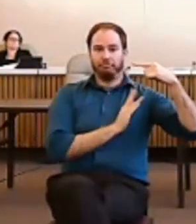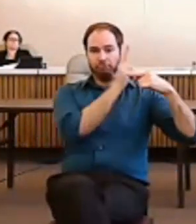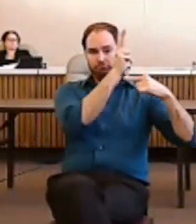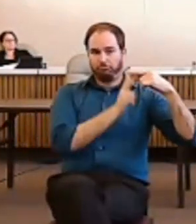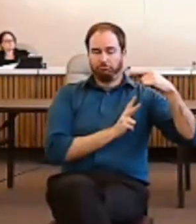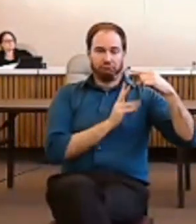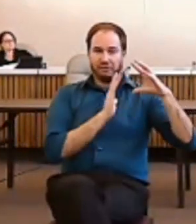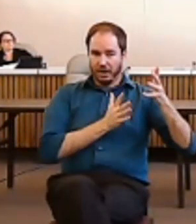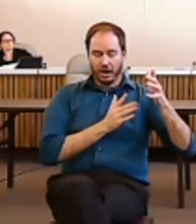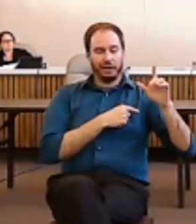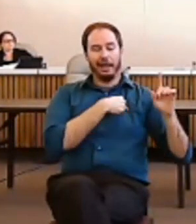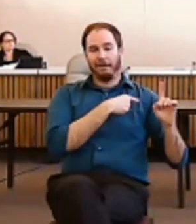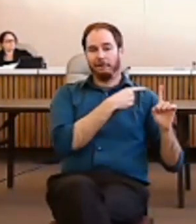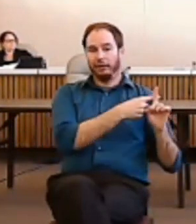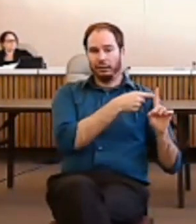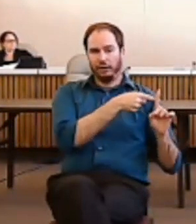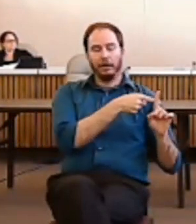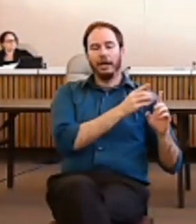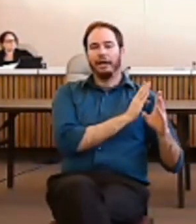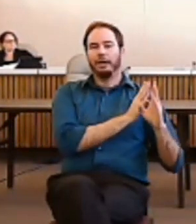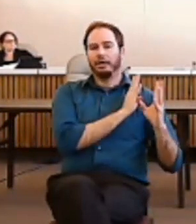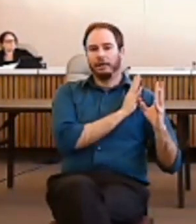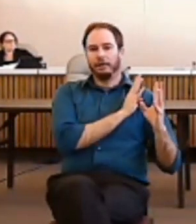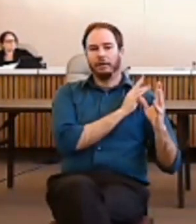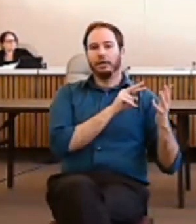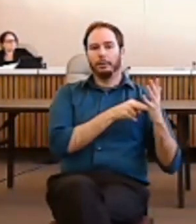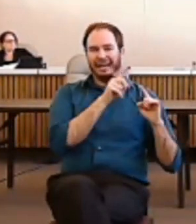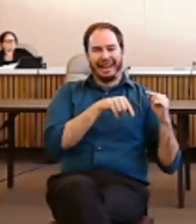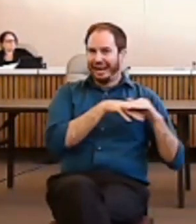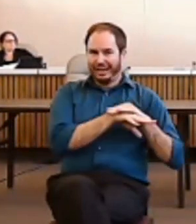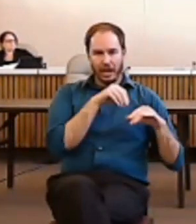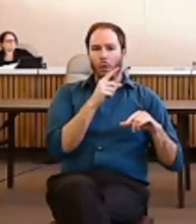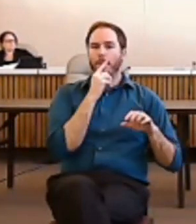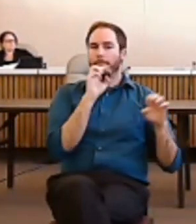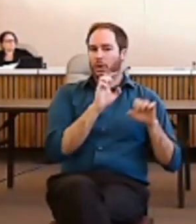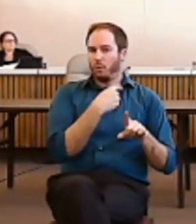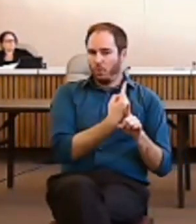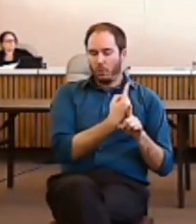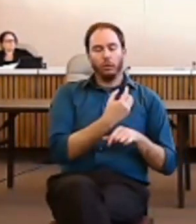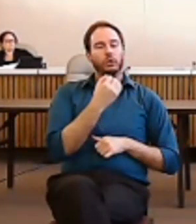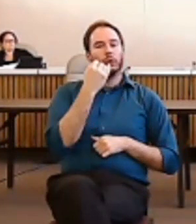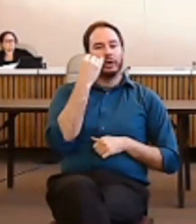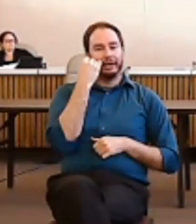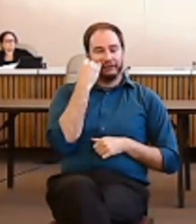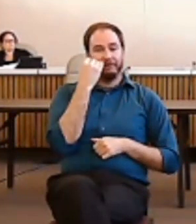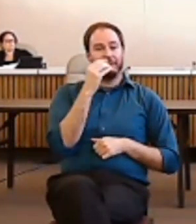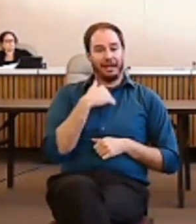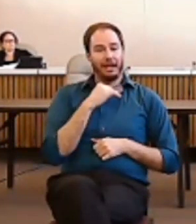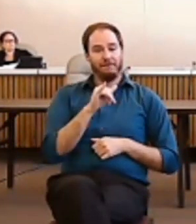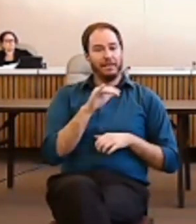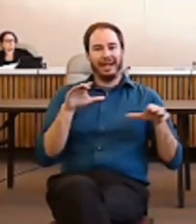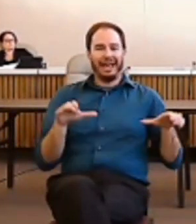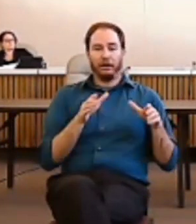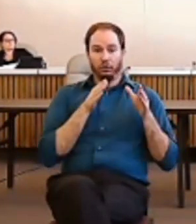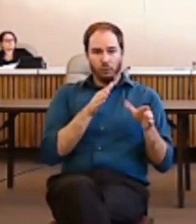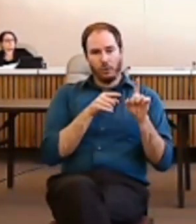Then what that does is that means any traffic. So if there's only one active, it would be the one on Middle Road, because